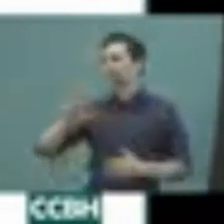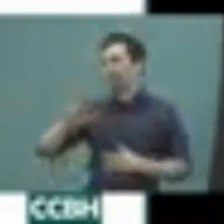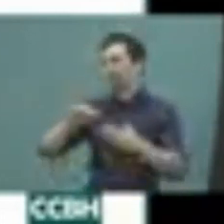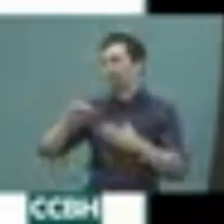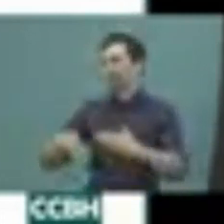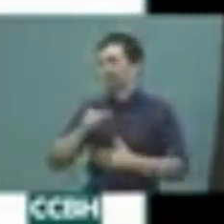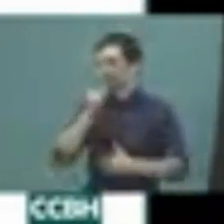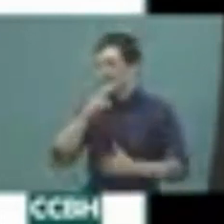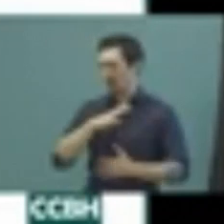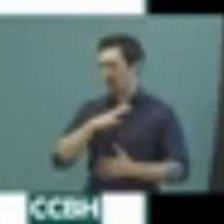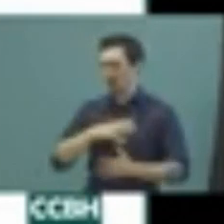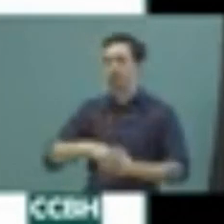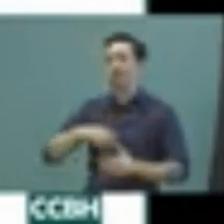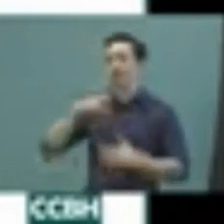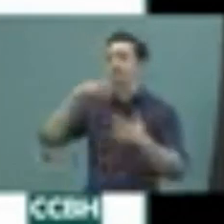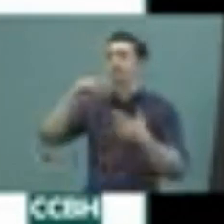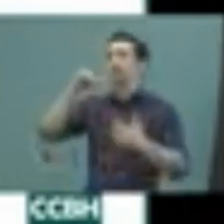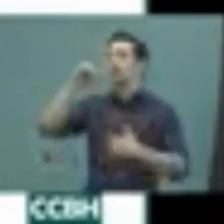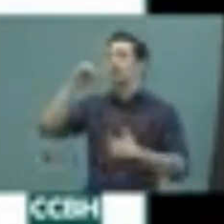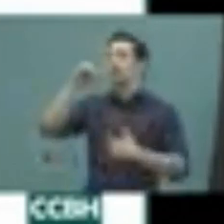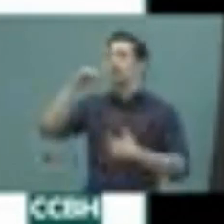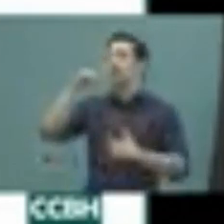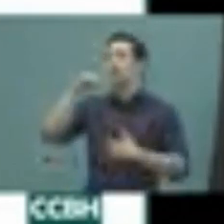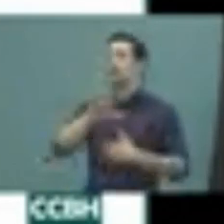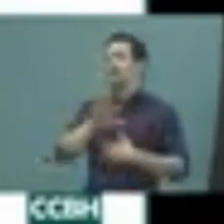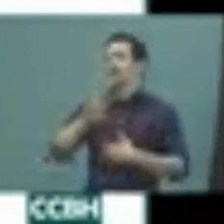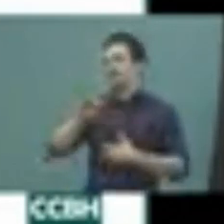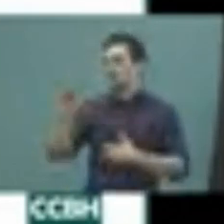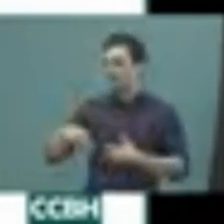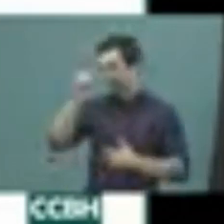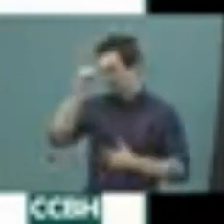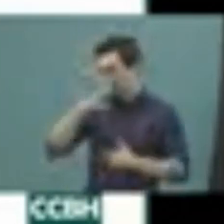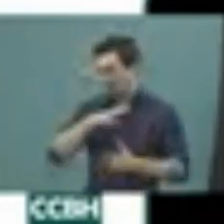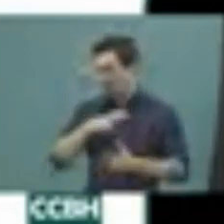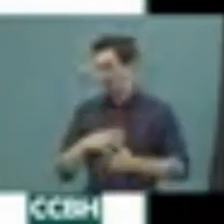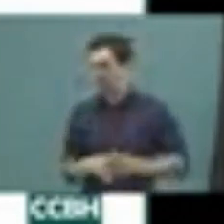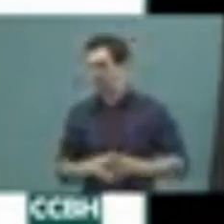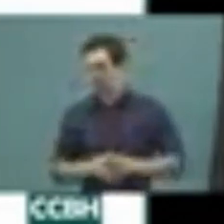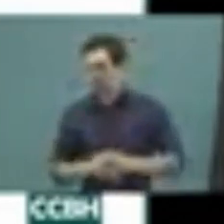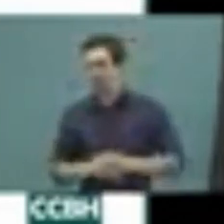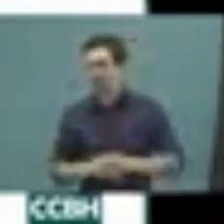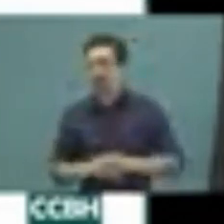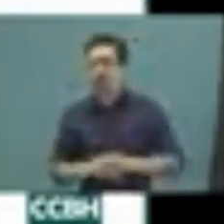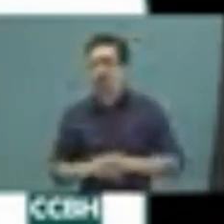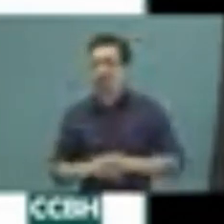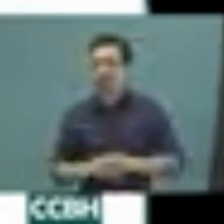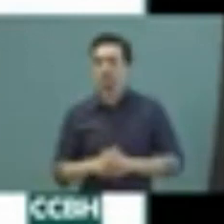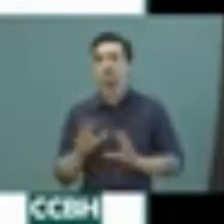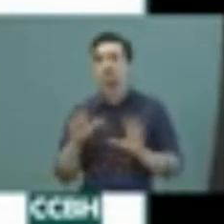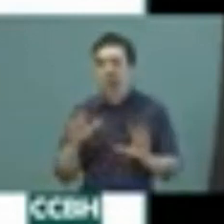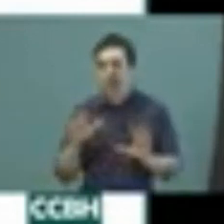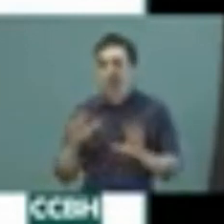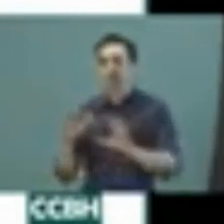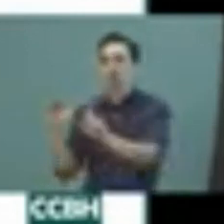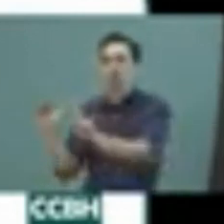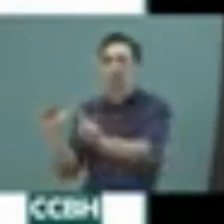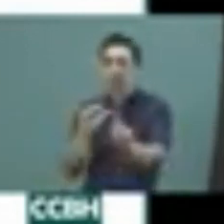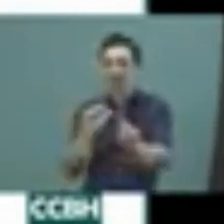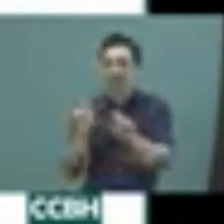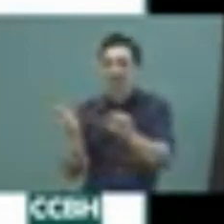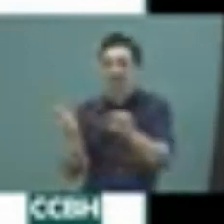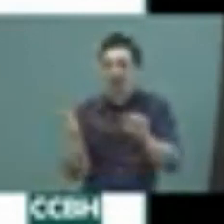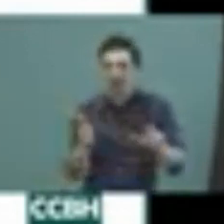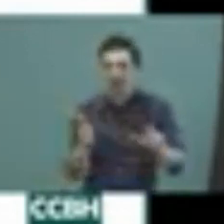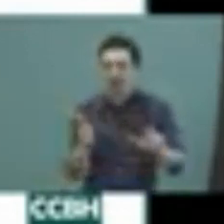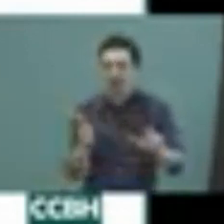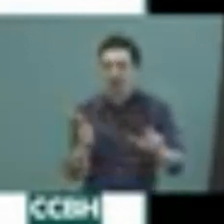43% female and 57% male. I'd like to again remind everyone